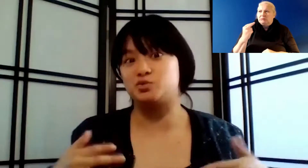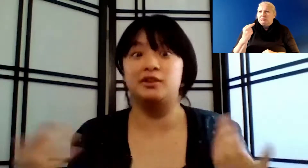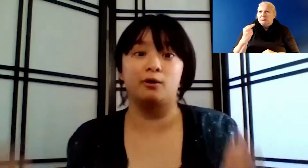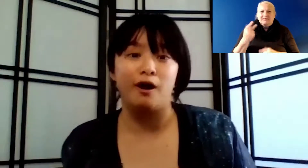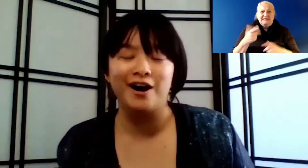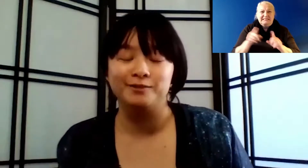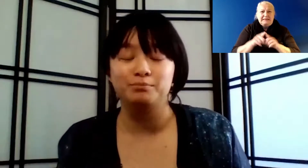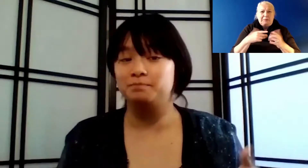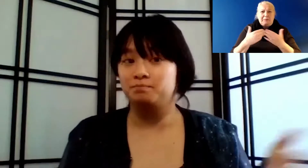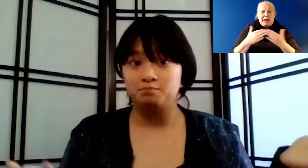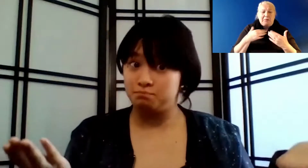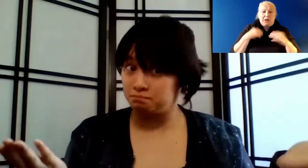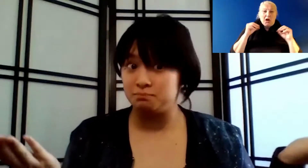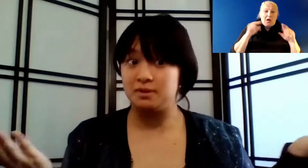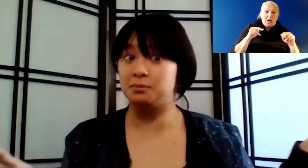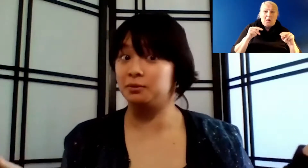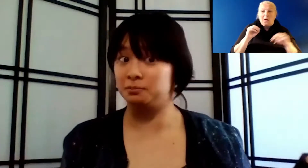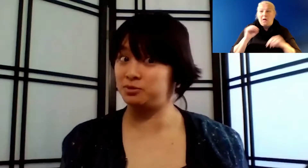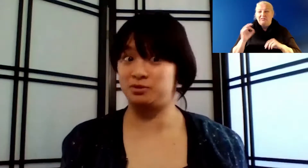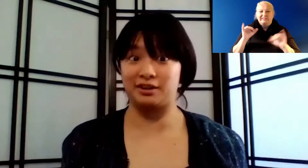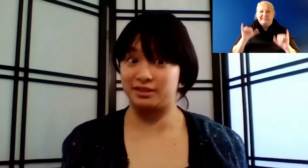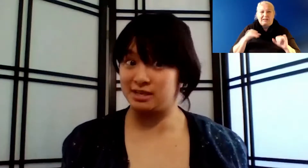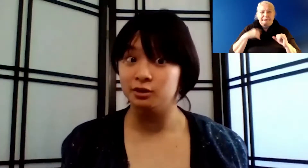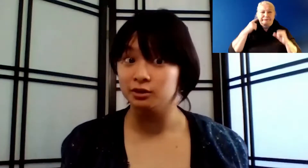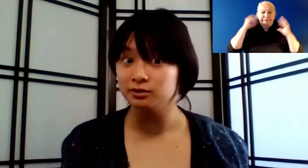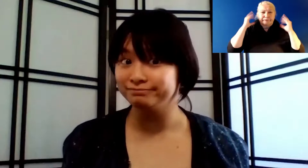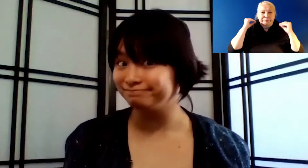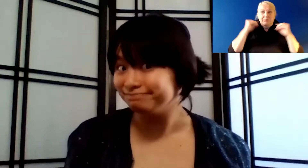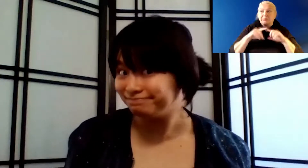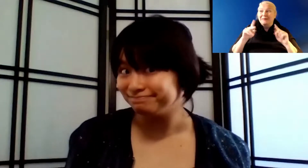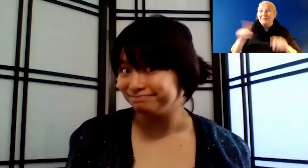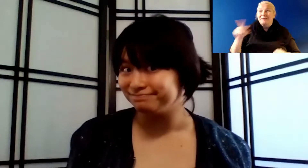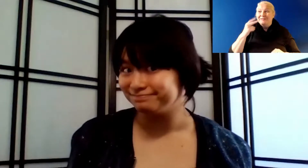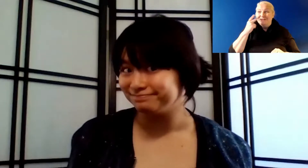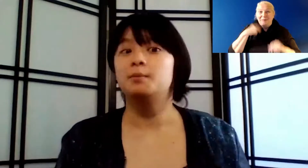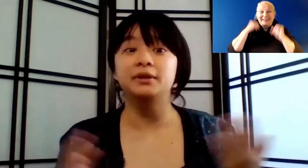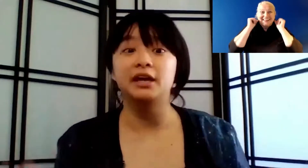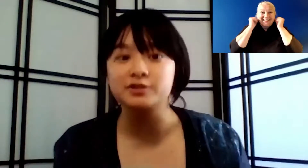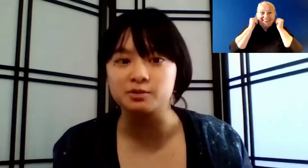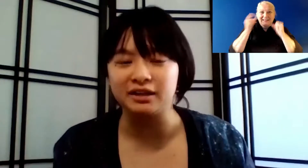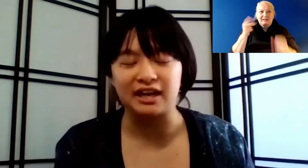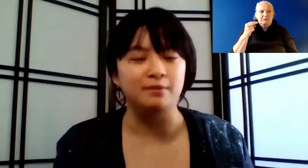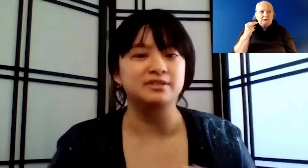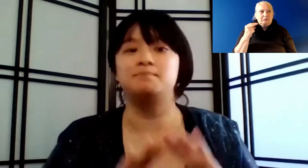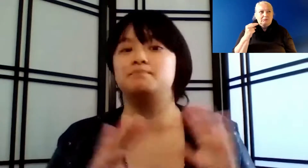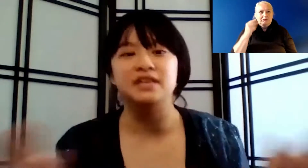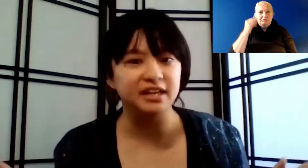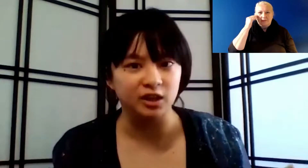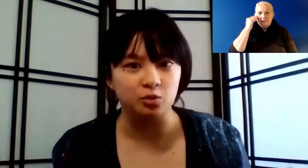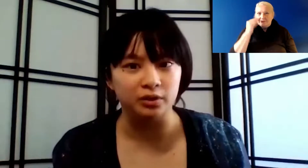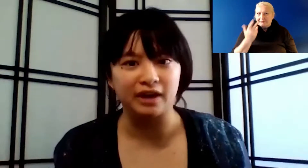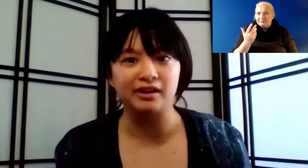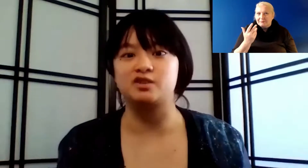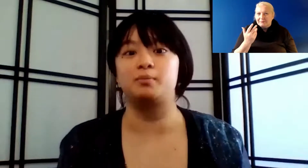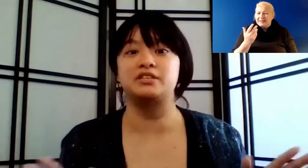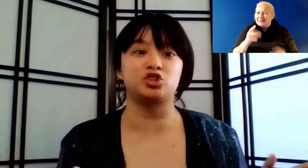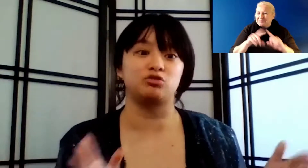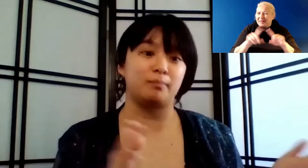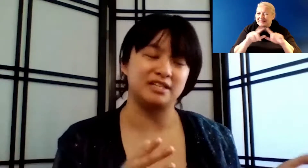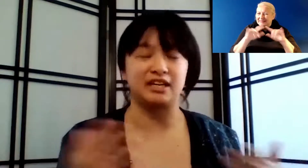they're on, but people got the signal. But that also meant that I was immediately ruled out as a potential romantic and